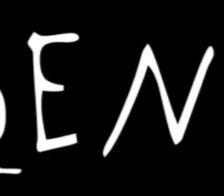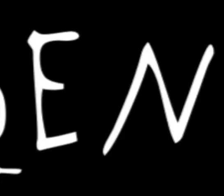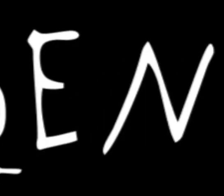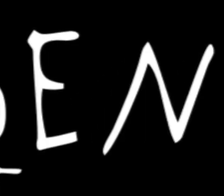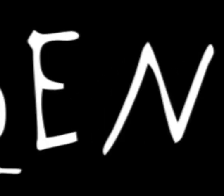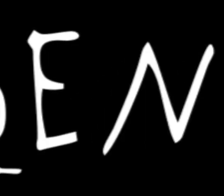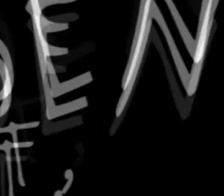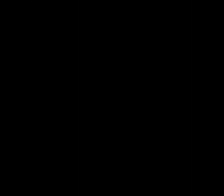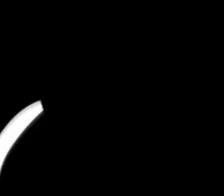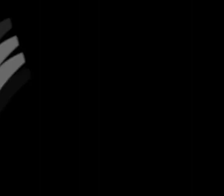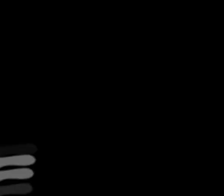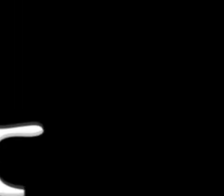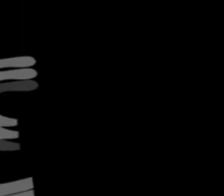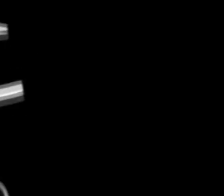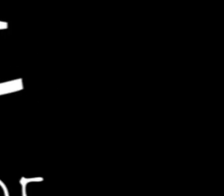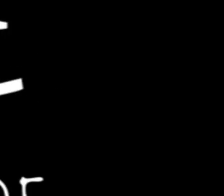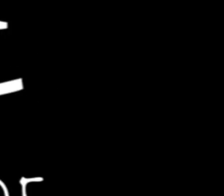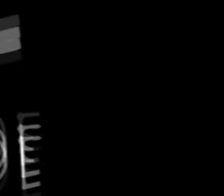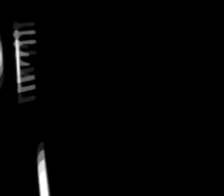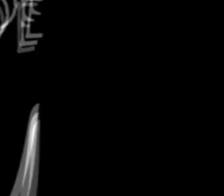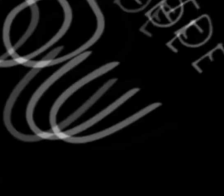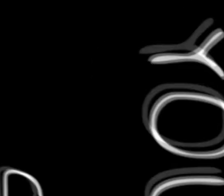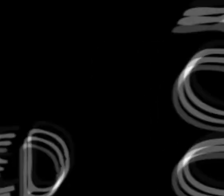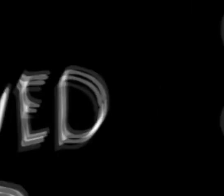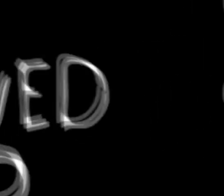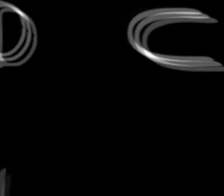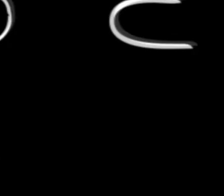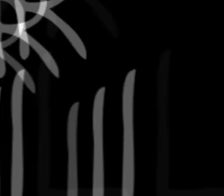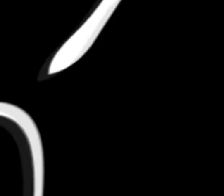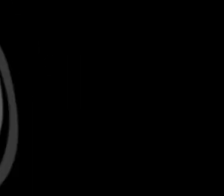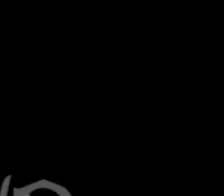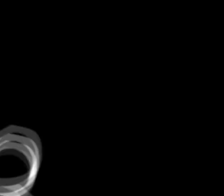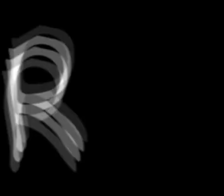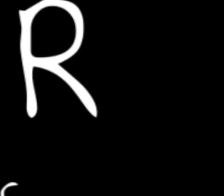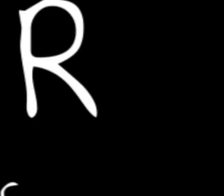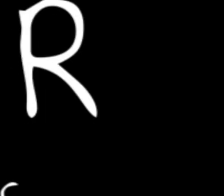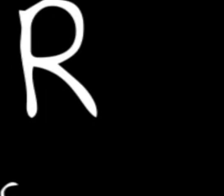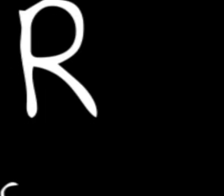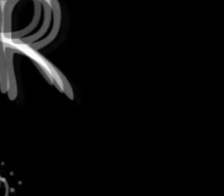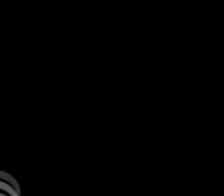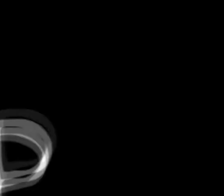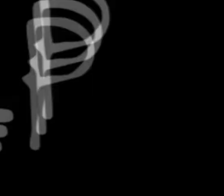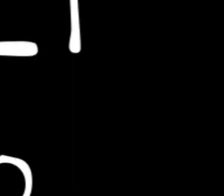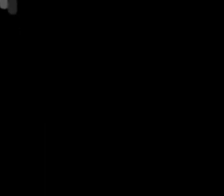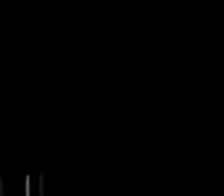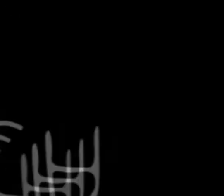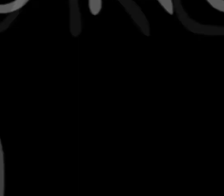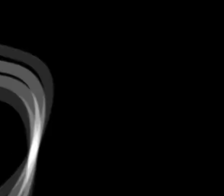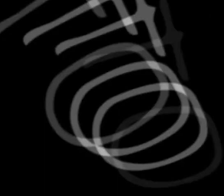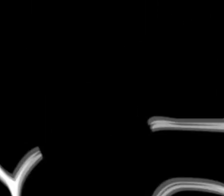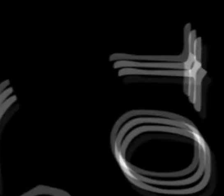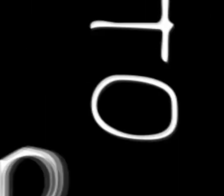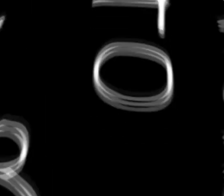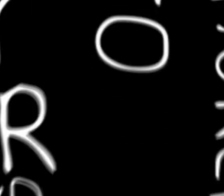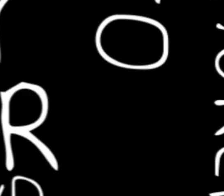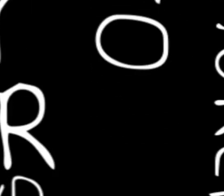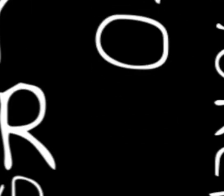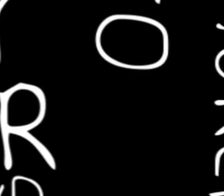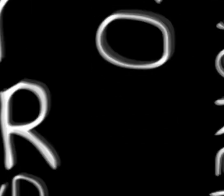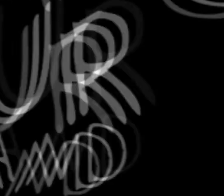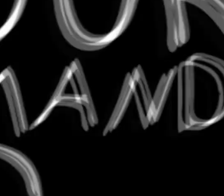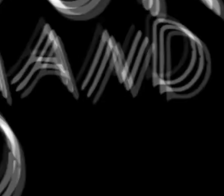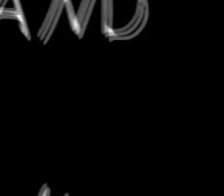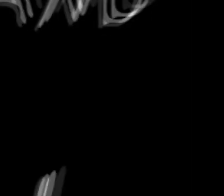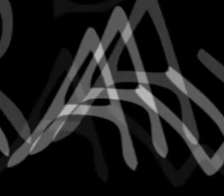Risen Christ, by the lakeside you've renewed your call to your disciples. Help your church to obey your